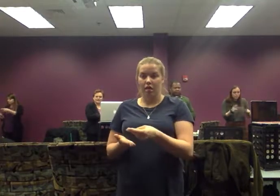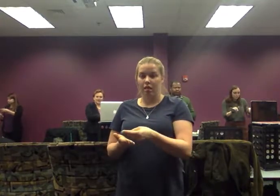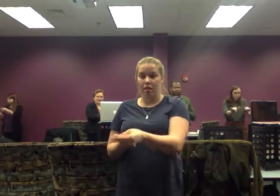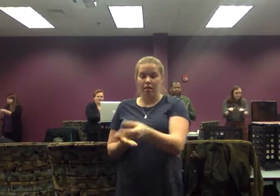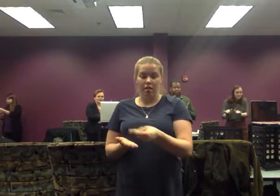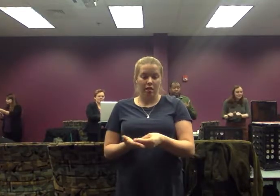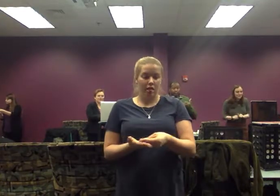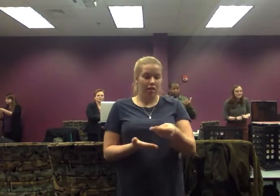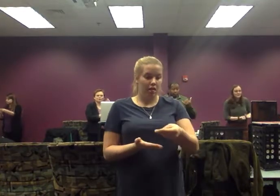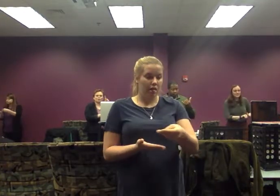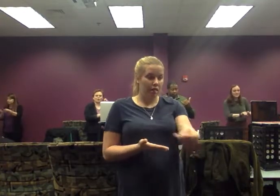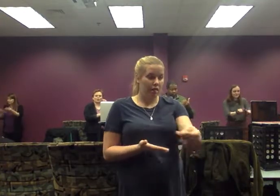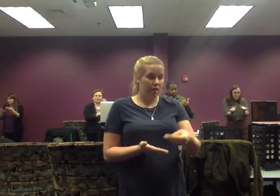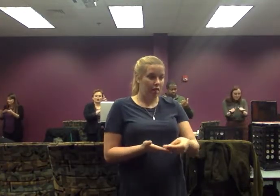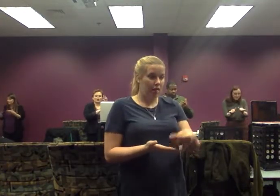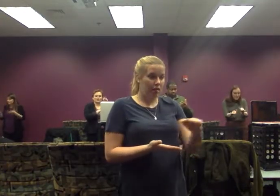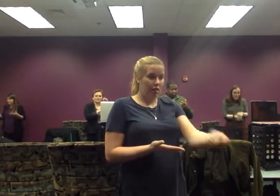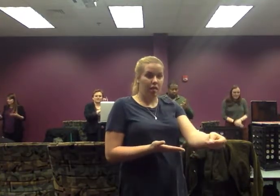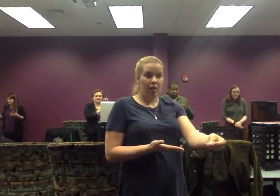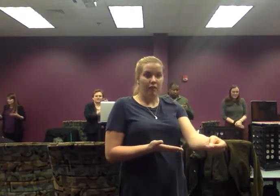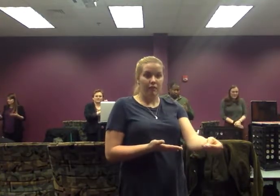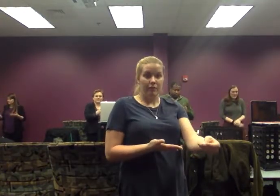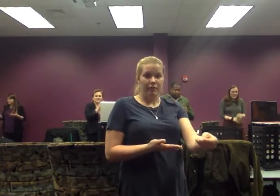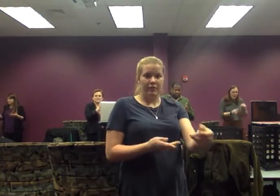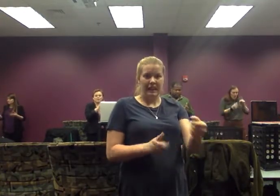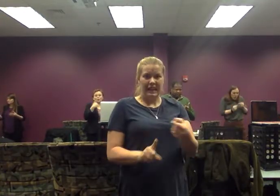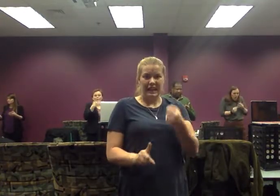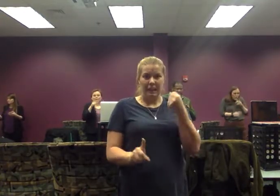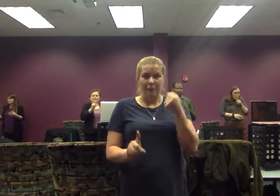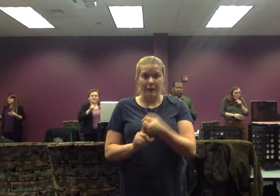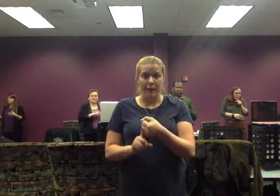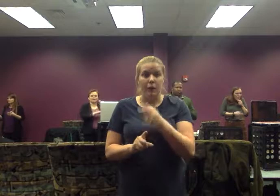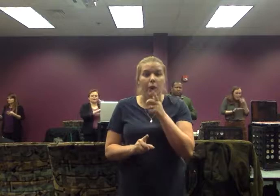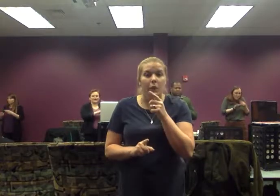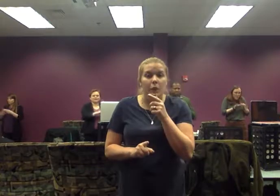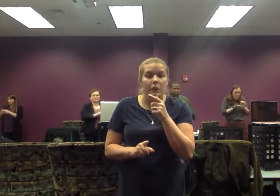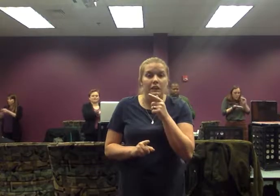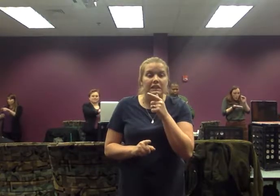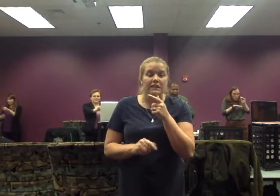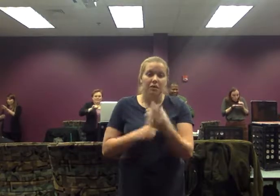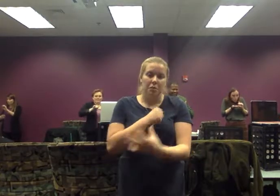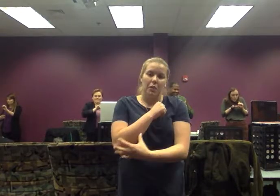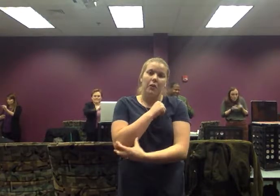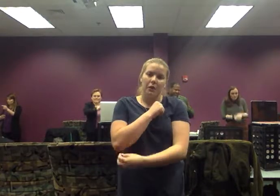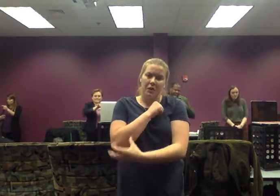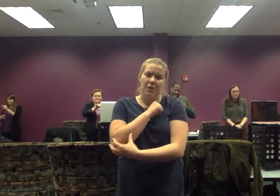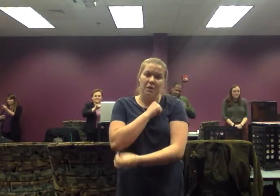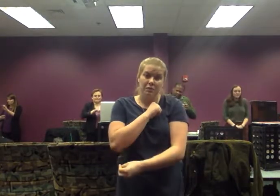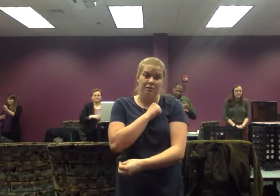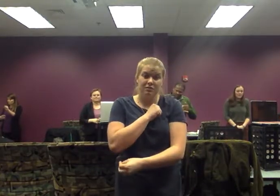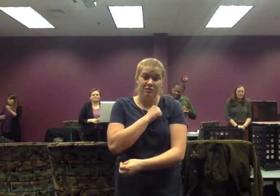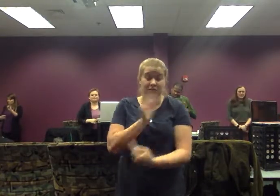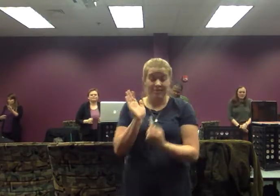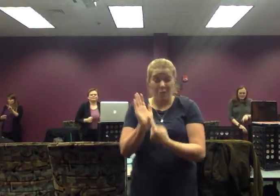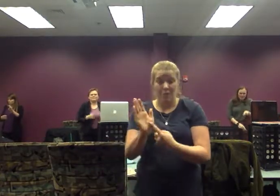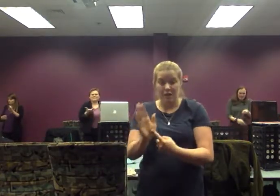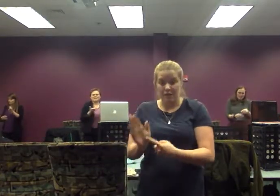because it hits most heavily on those least able to pay. You can see where that could lead to some political